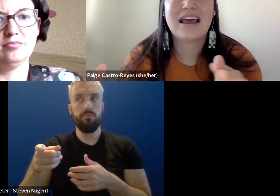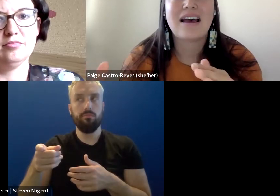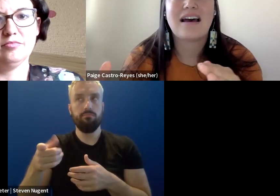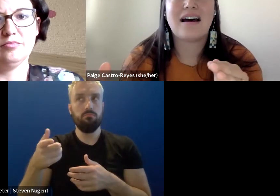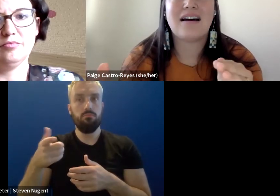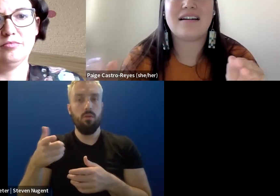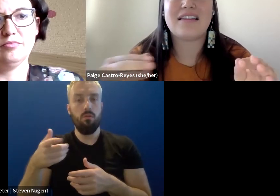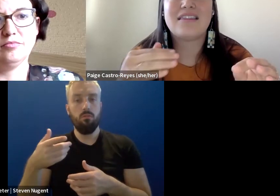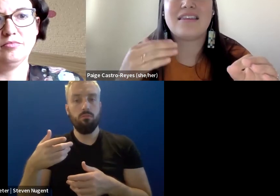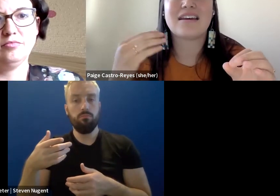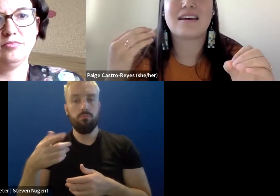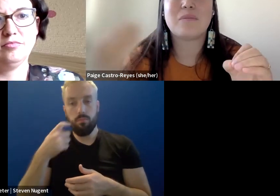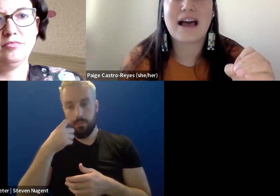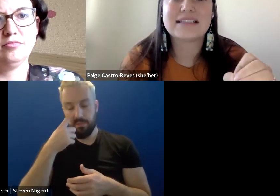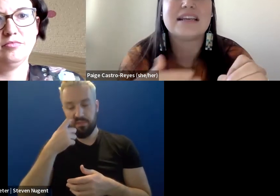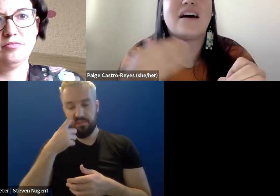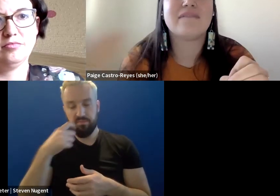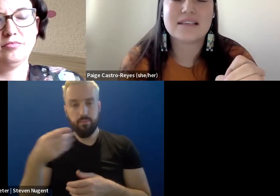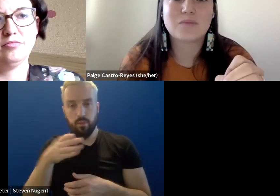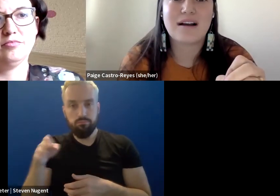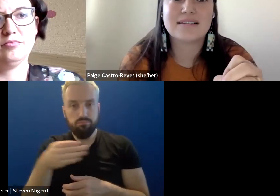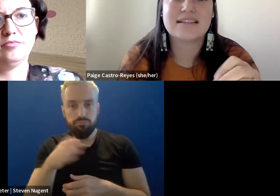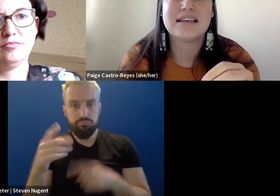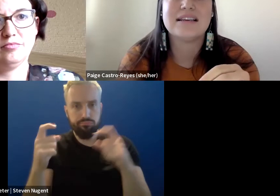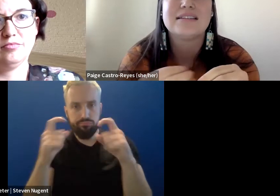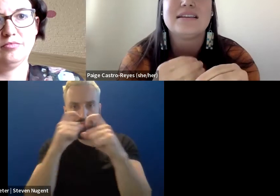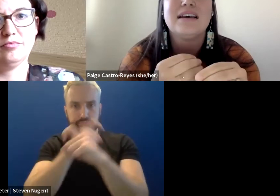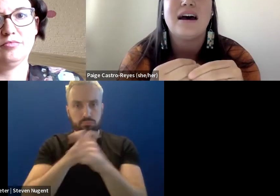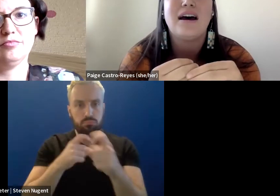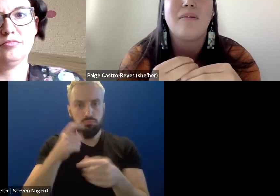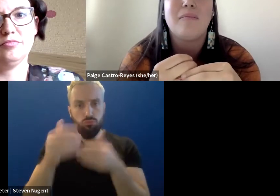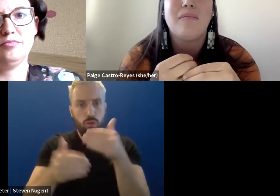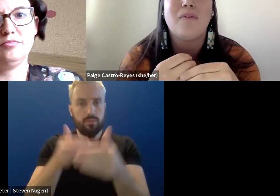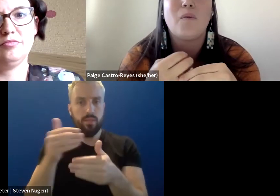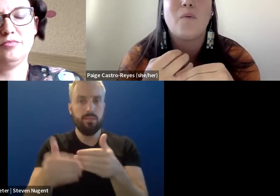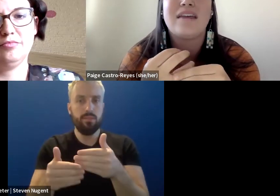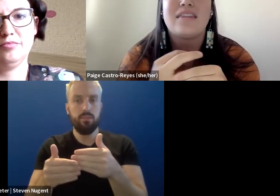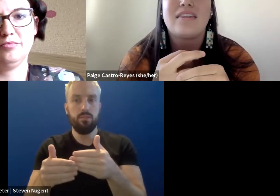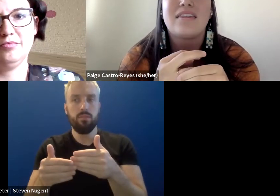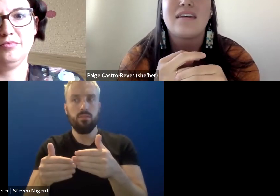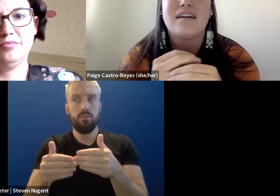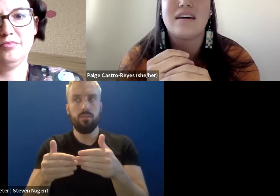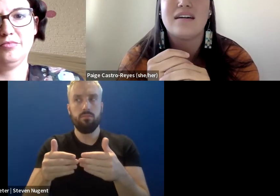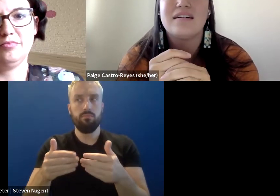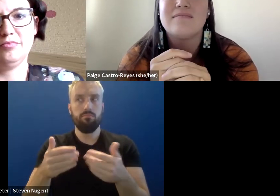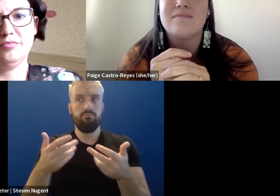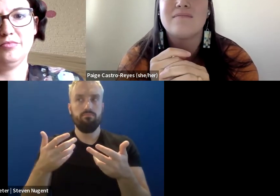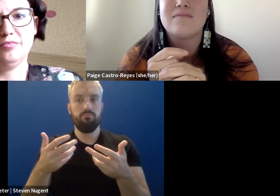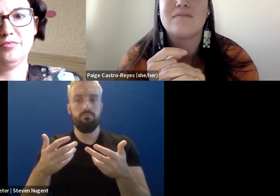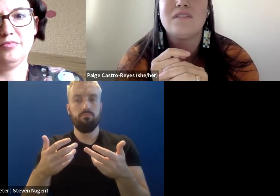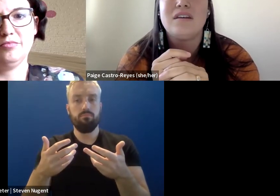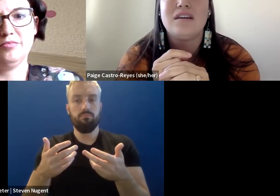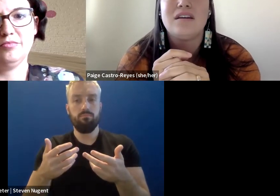navigating the complexity of these processes with